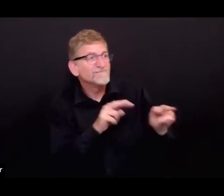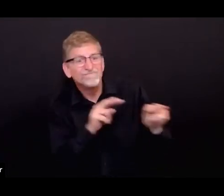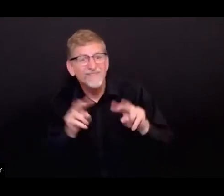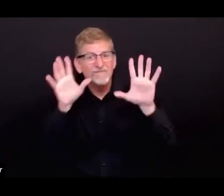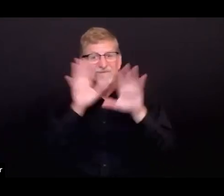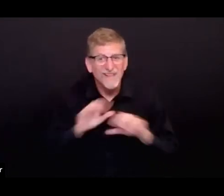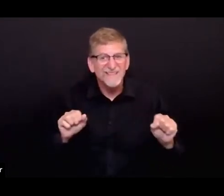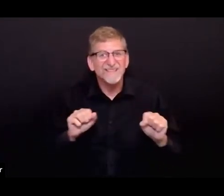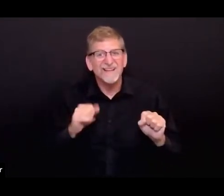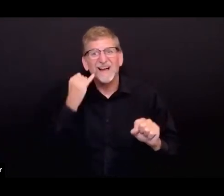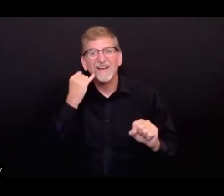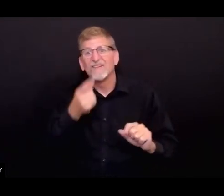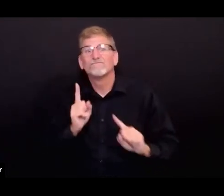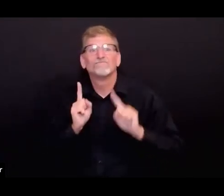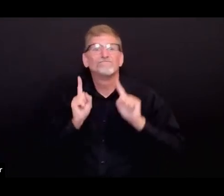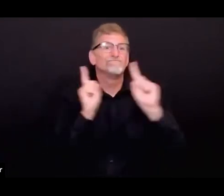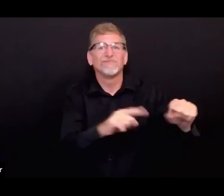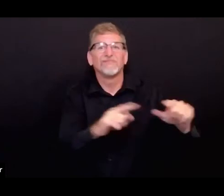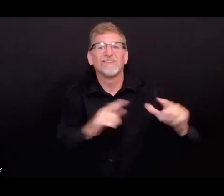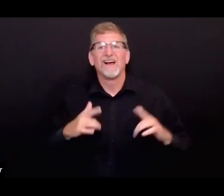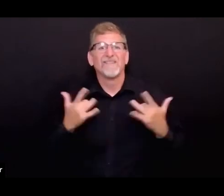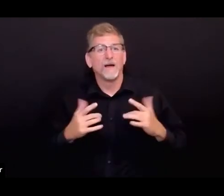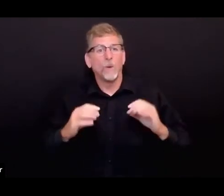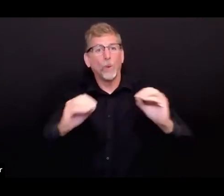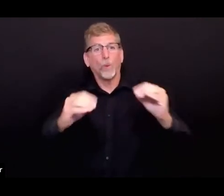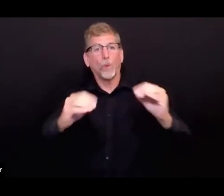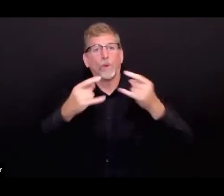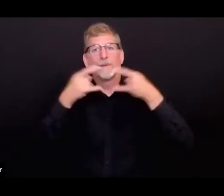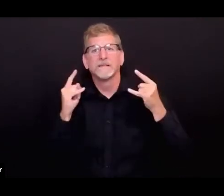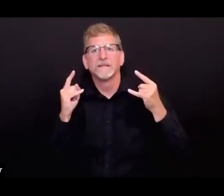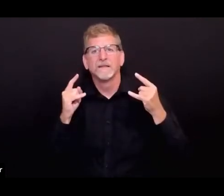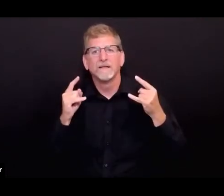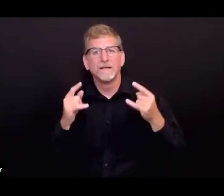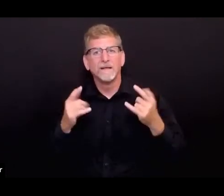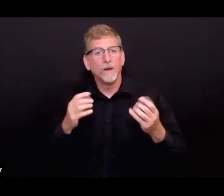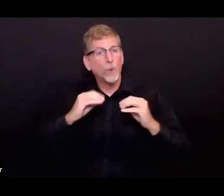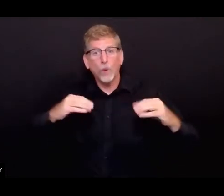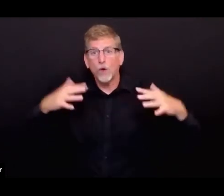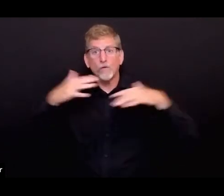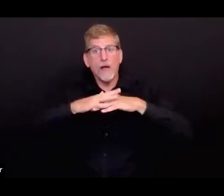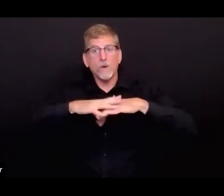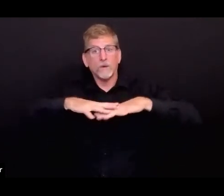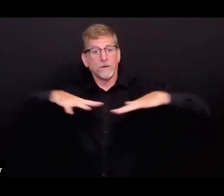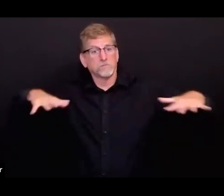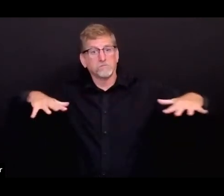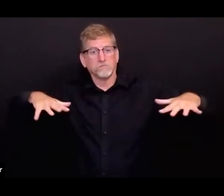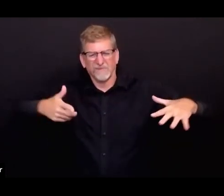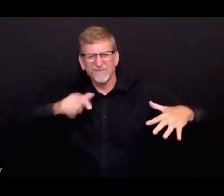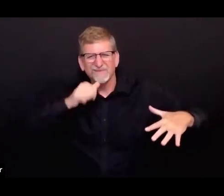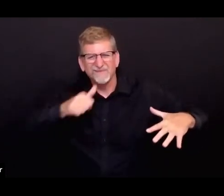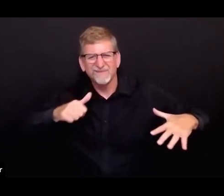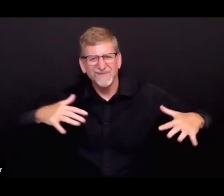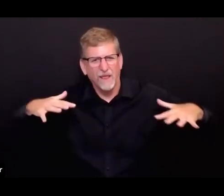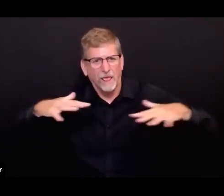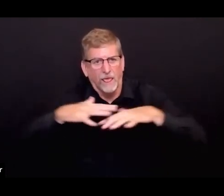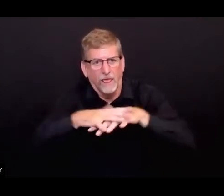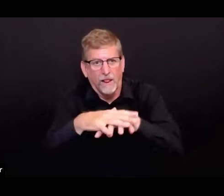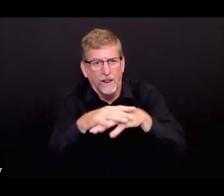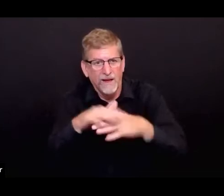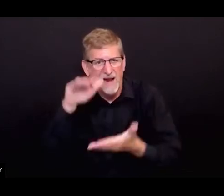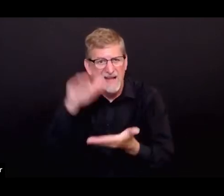that is seeing a pretty high positivity spread, it's just not the best decision.